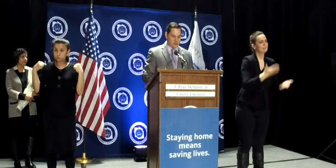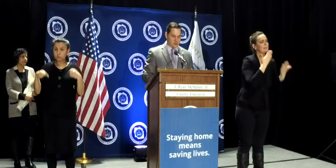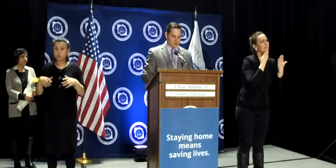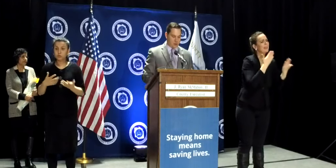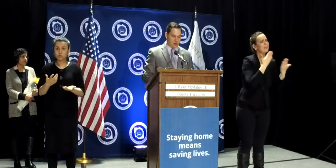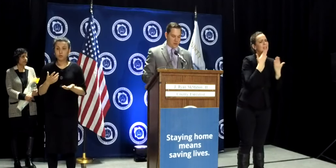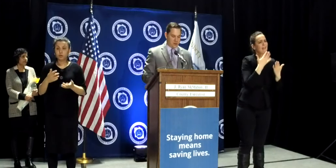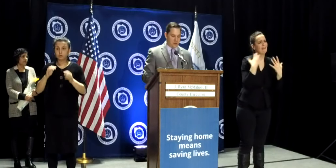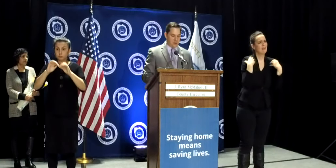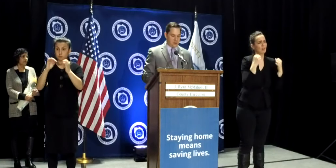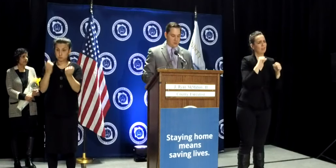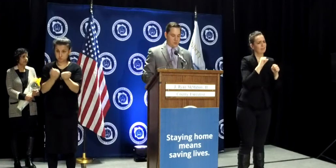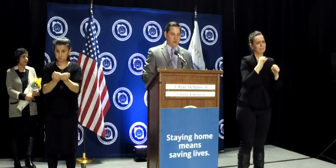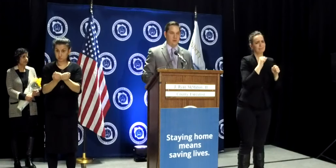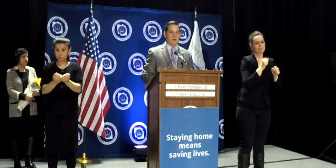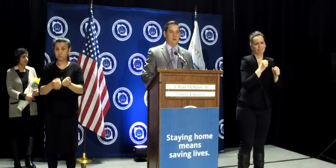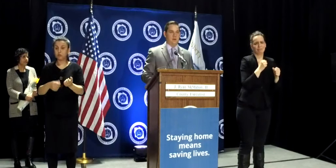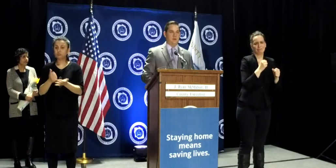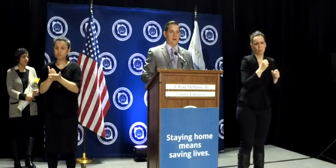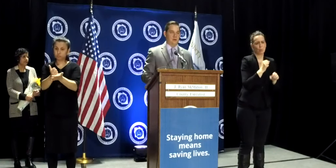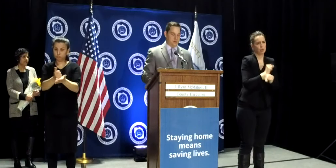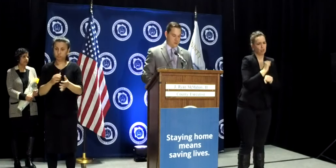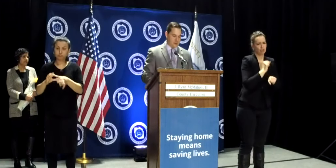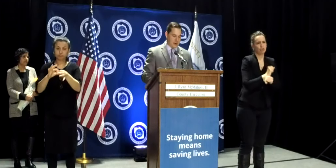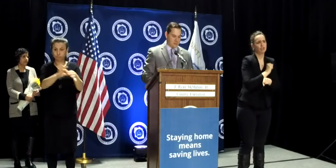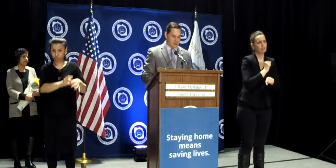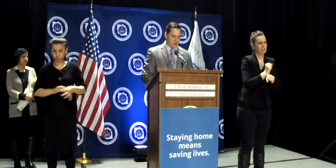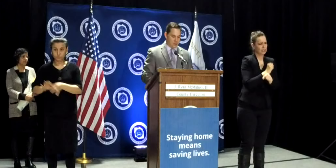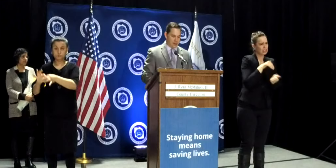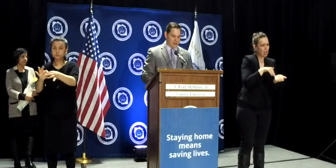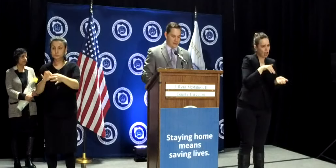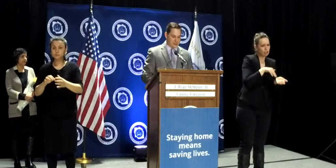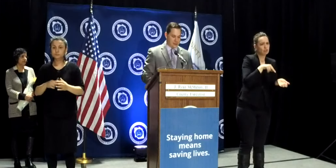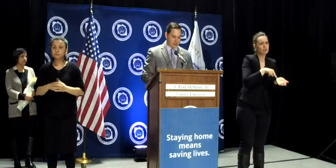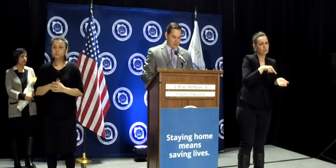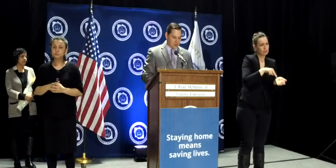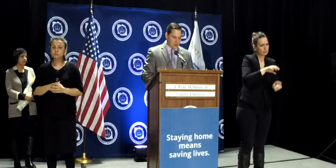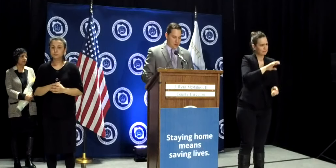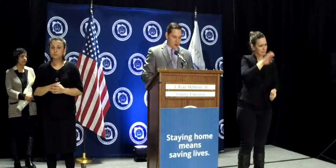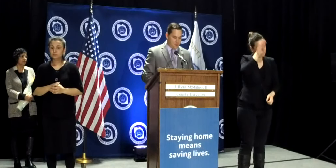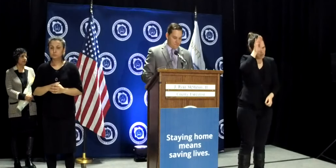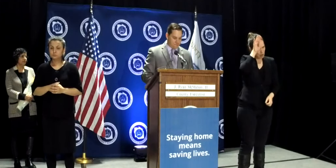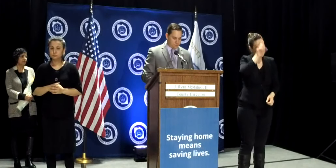community continues to rally to fight a virus, an enemy that we can't see.